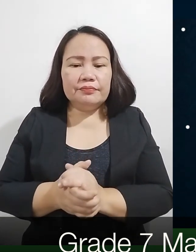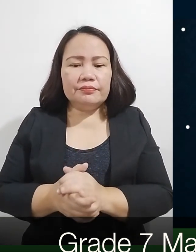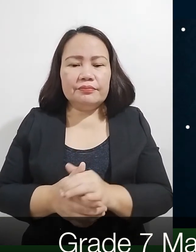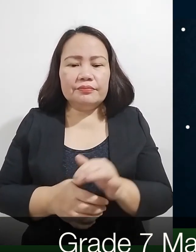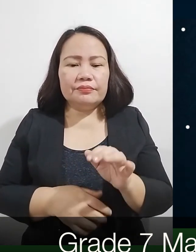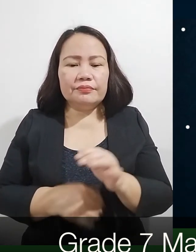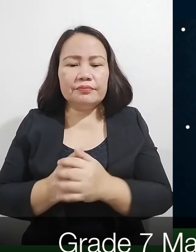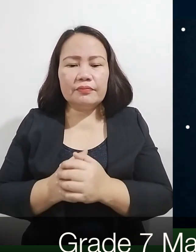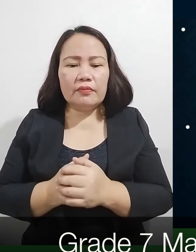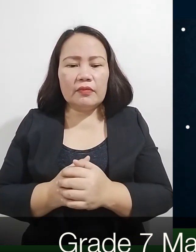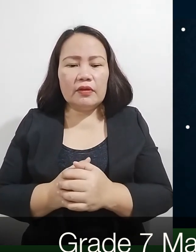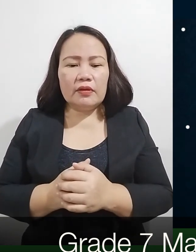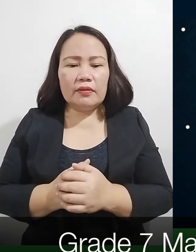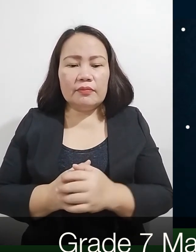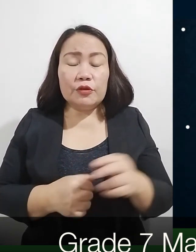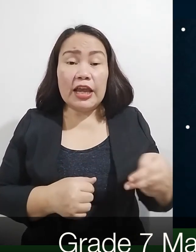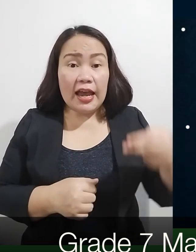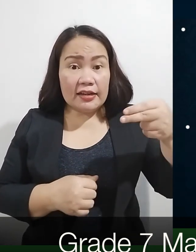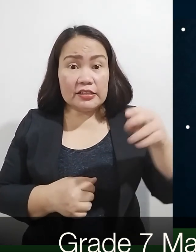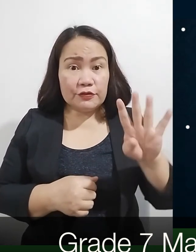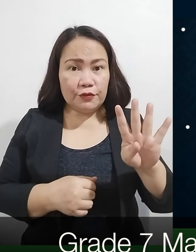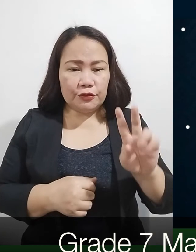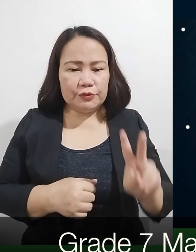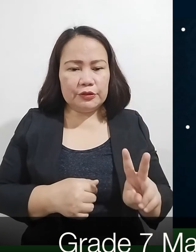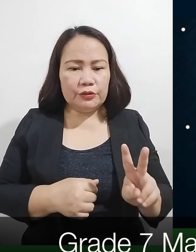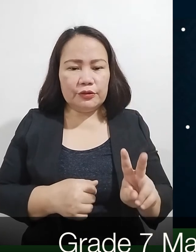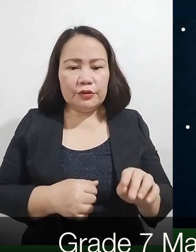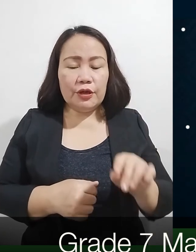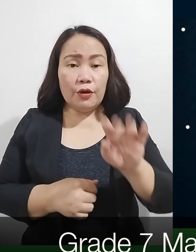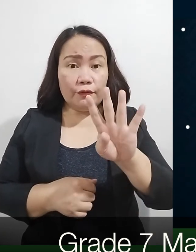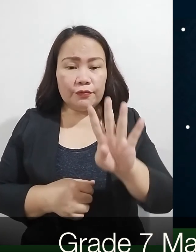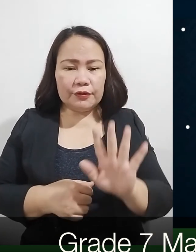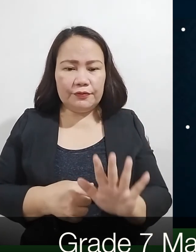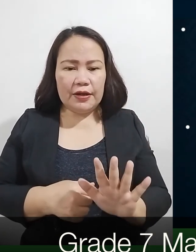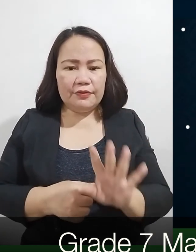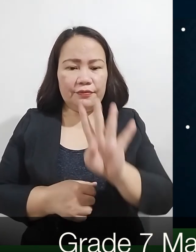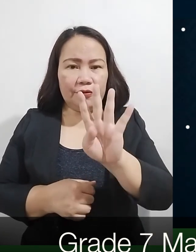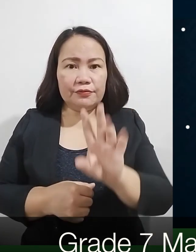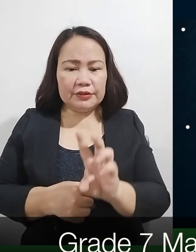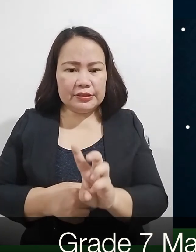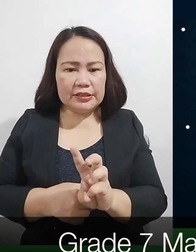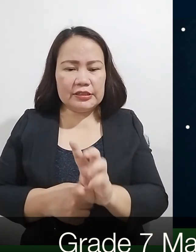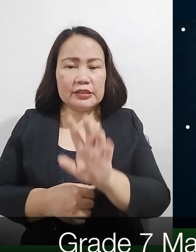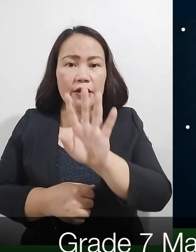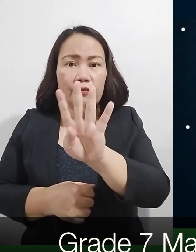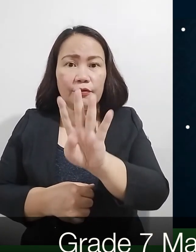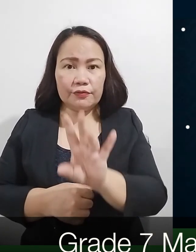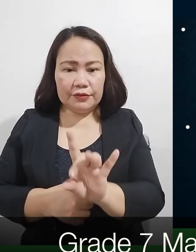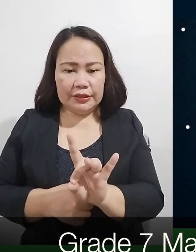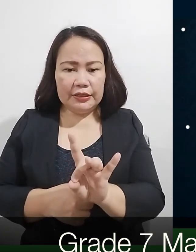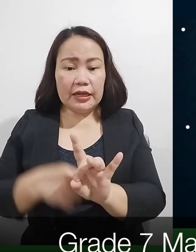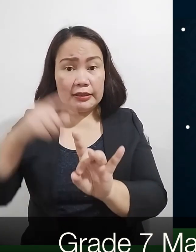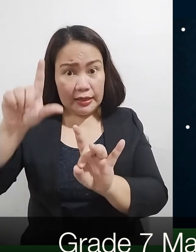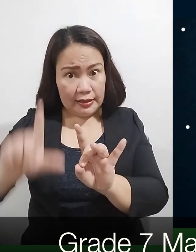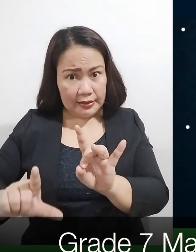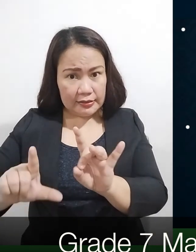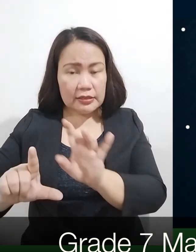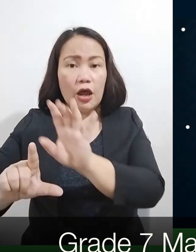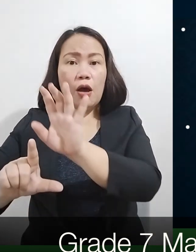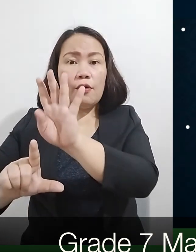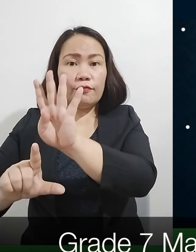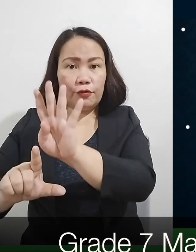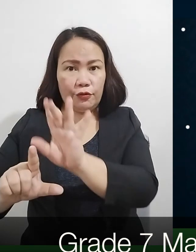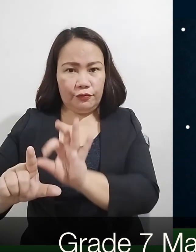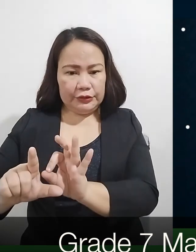ngayon ang pinakamataas natin, yung 4 over 2, susundan ni 4 over 5, 4 over 6, 4 over 8,